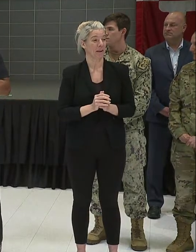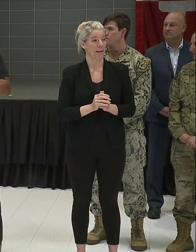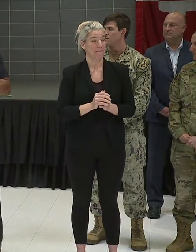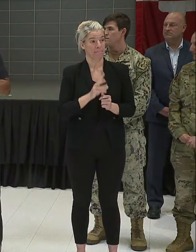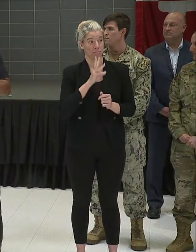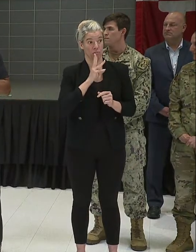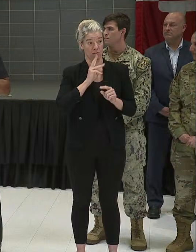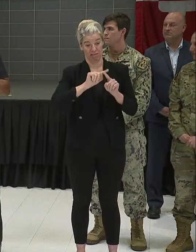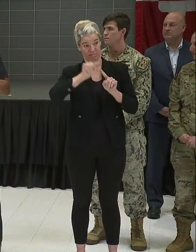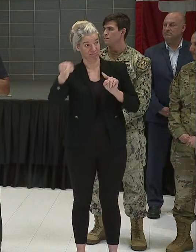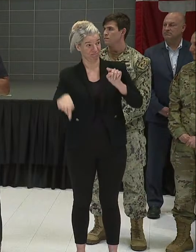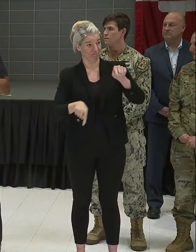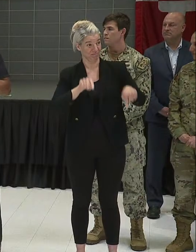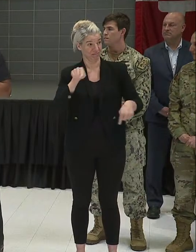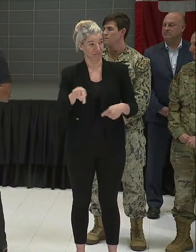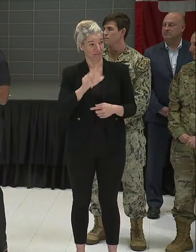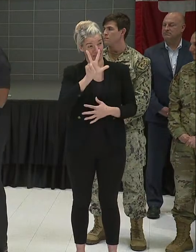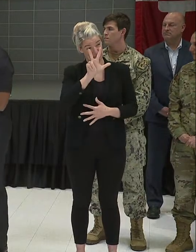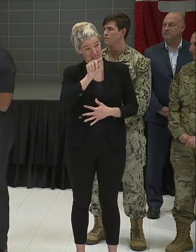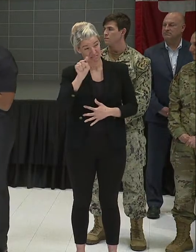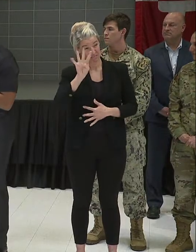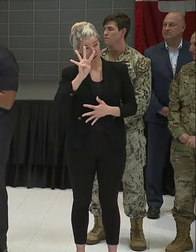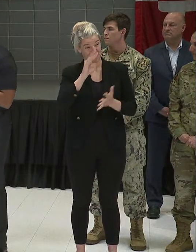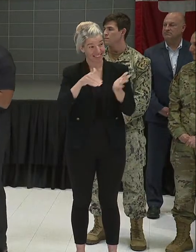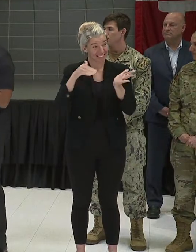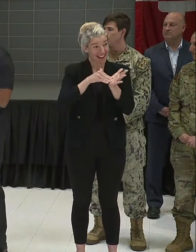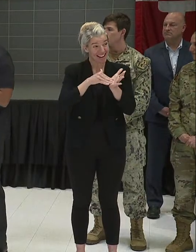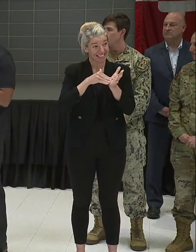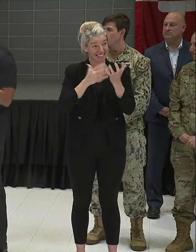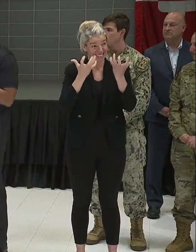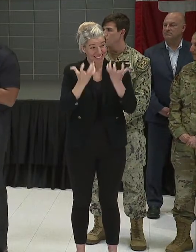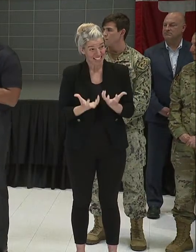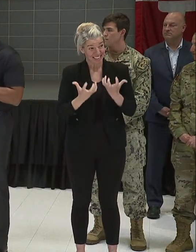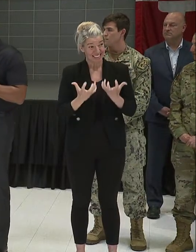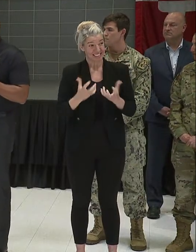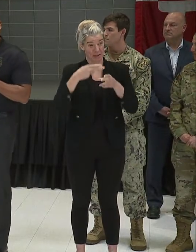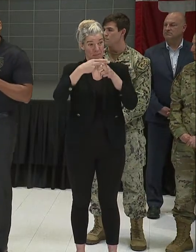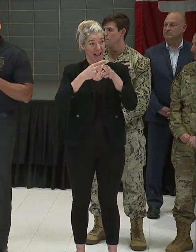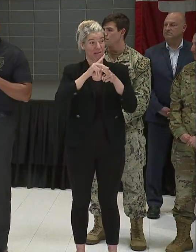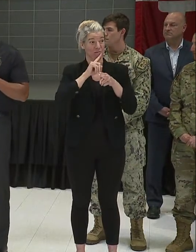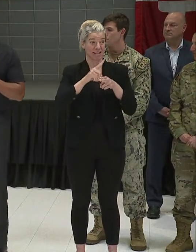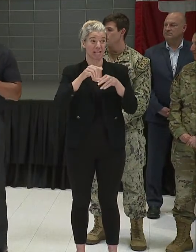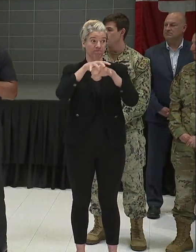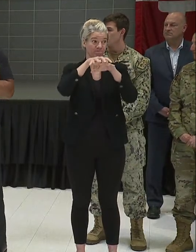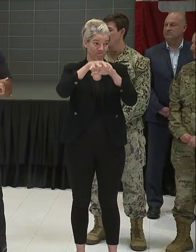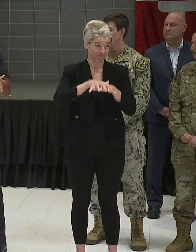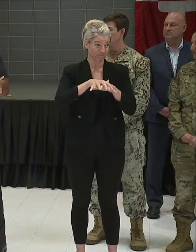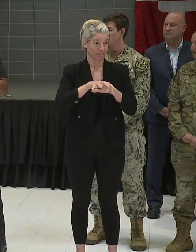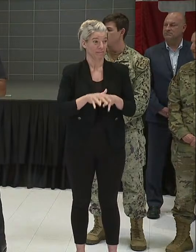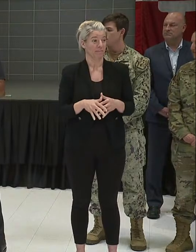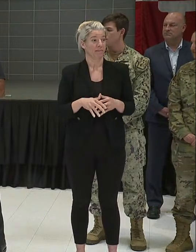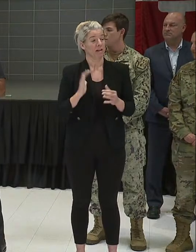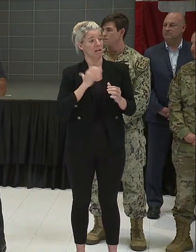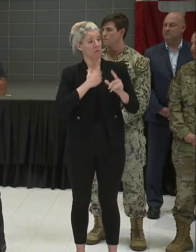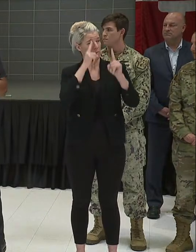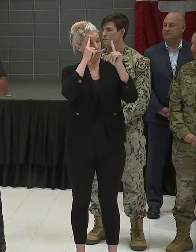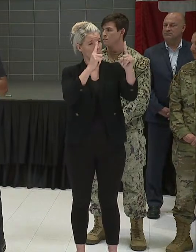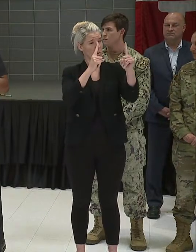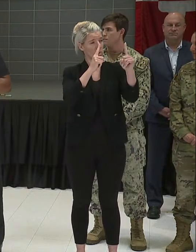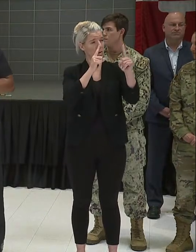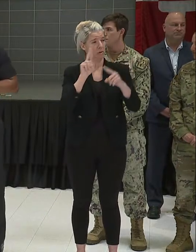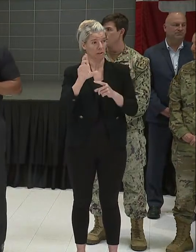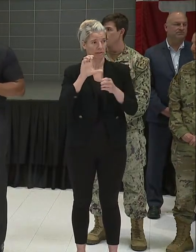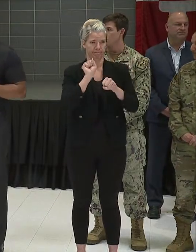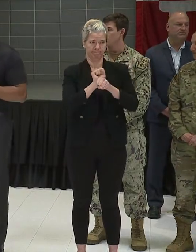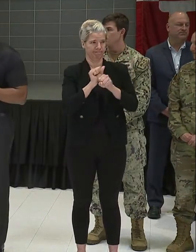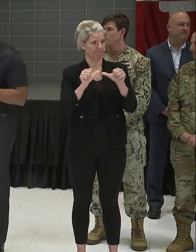But 3,000 to 4,000 tons of steel is now sitting on the top of this bridge. Part of the operation that Unified Command is leading on now is